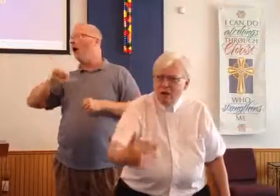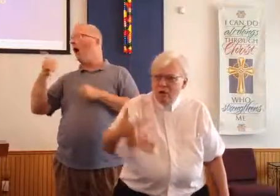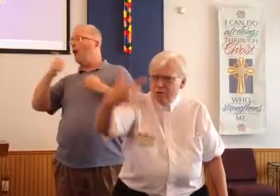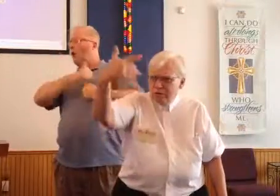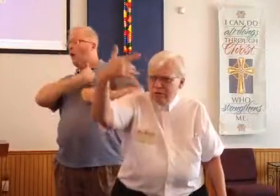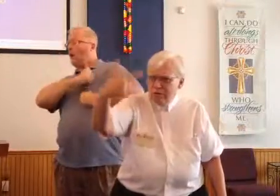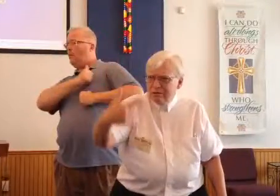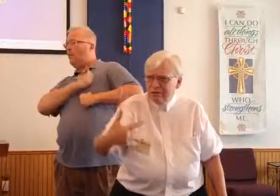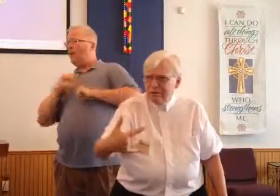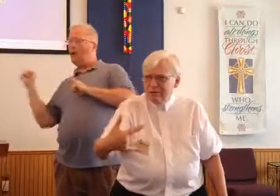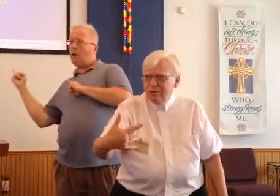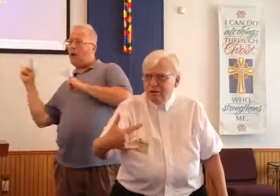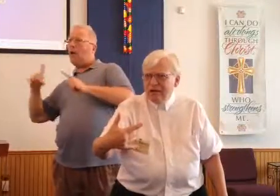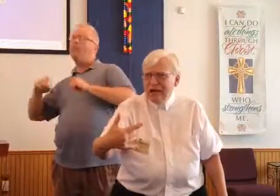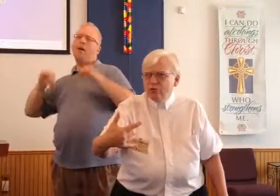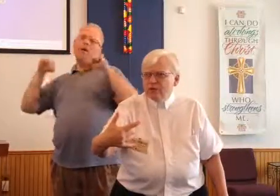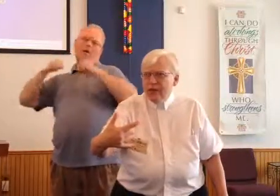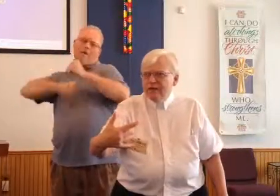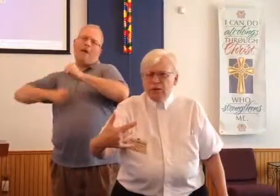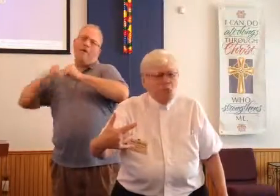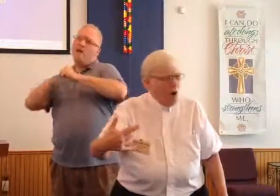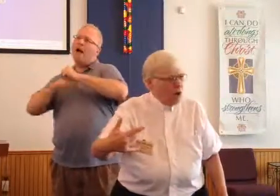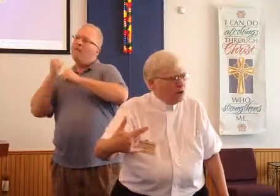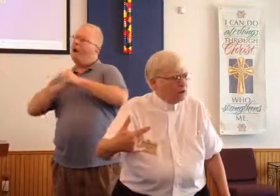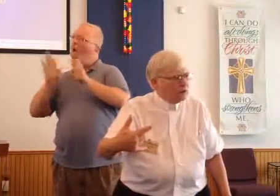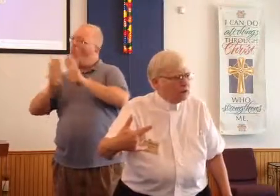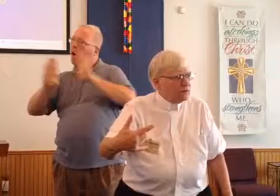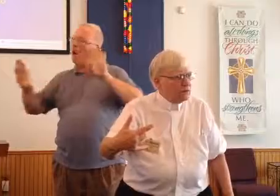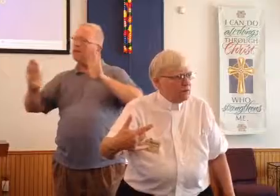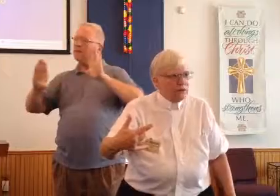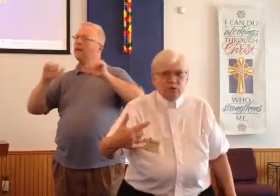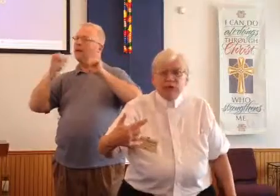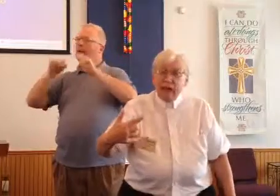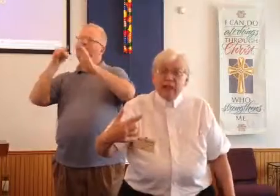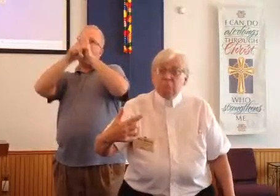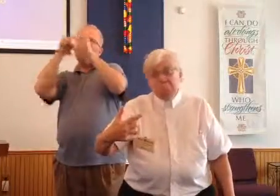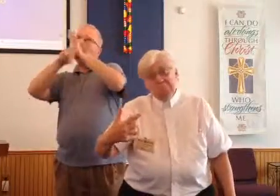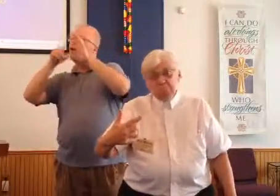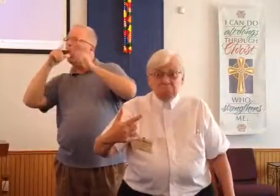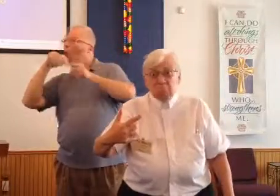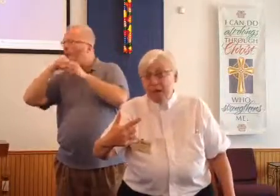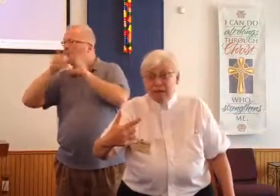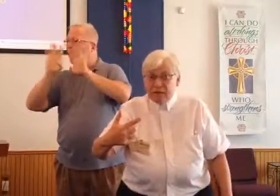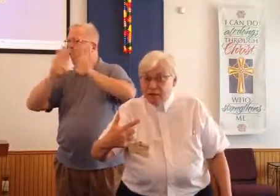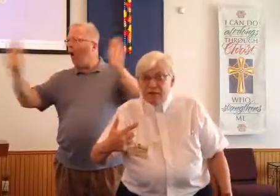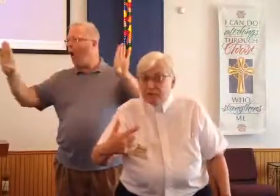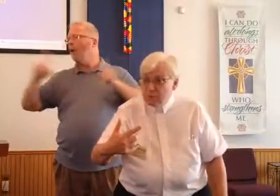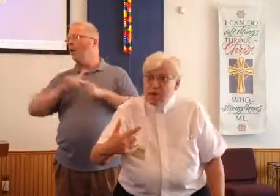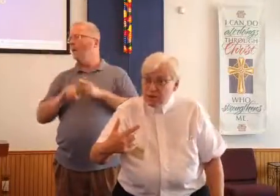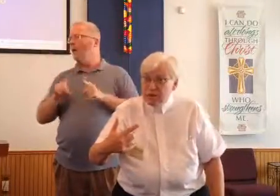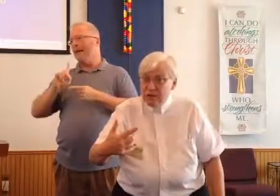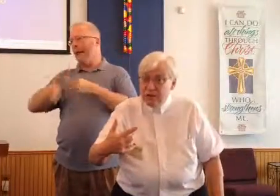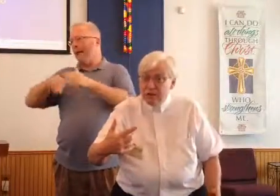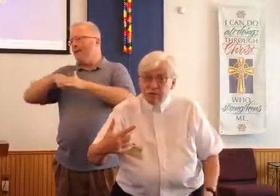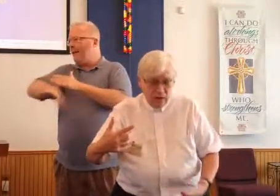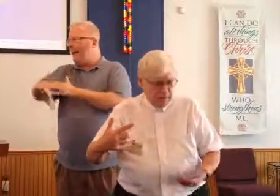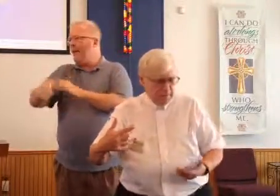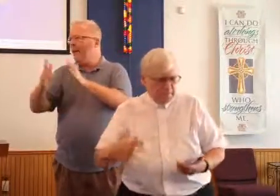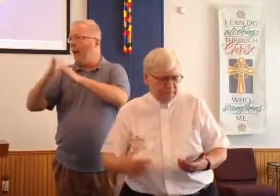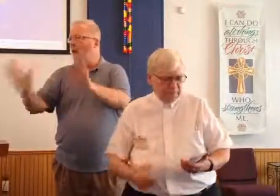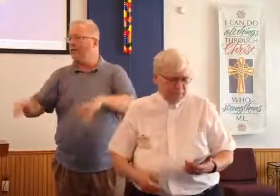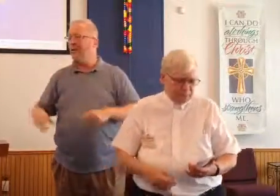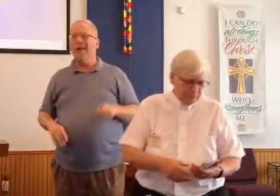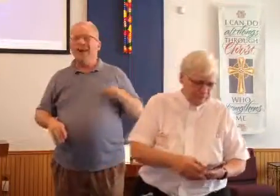a window on the outside of the wall, which would say, maybe not the safest place to be,